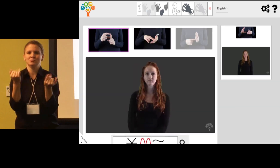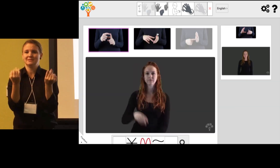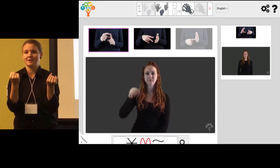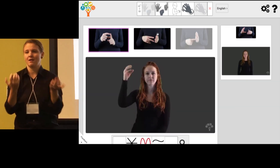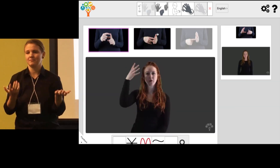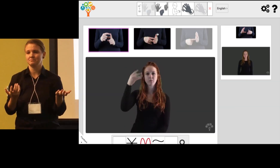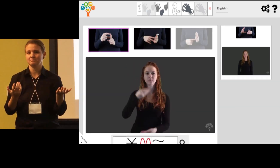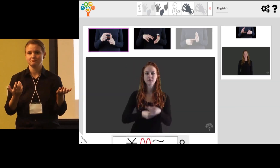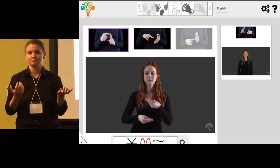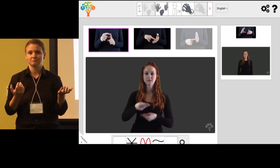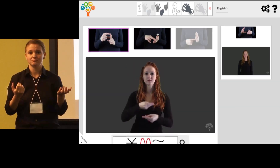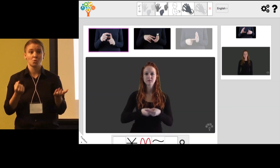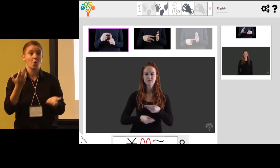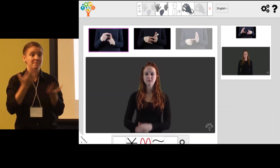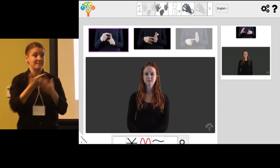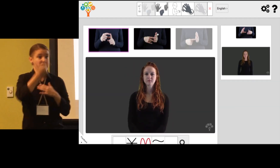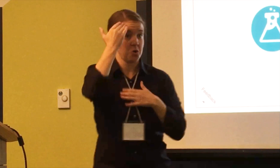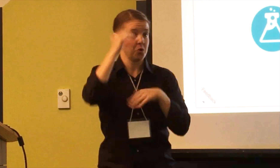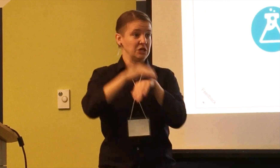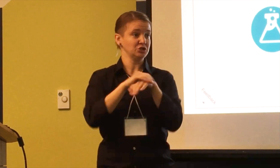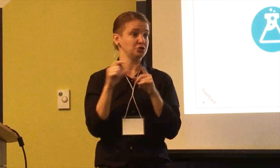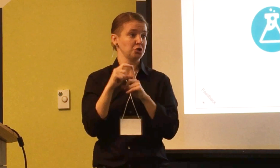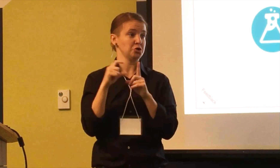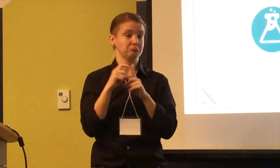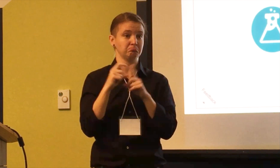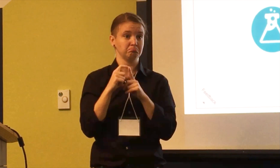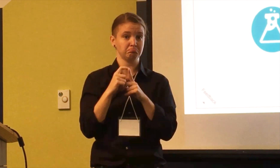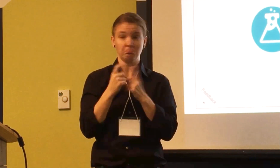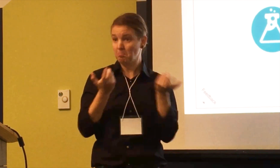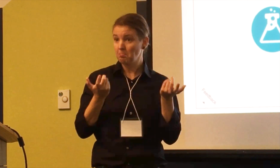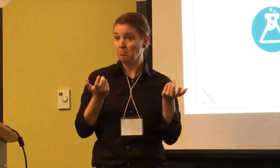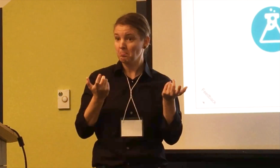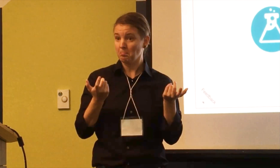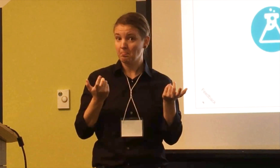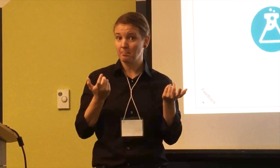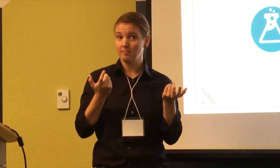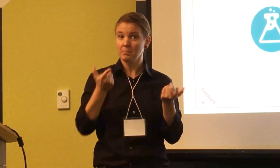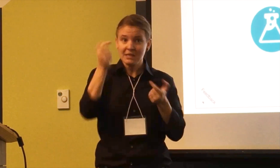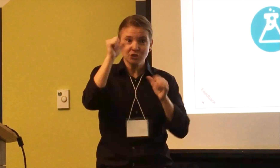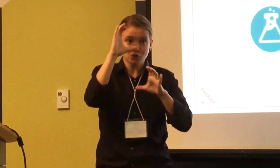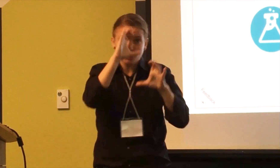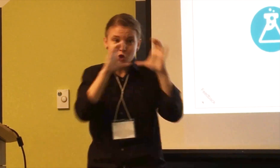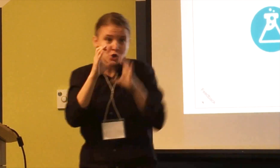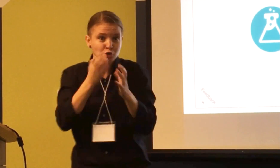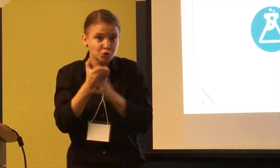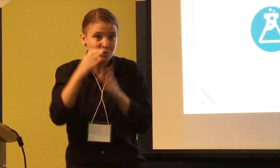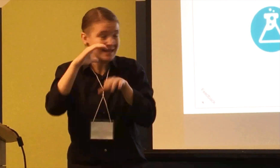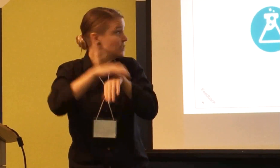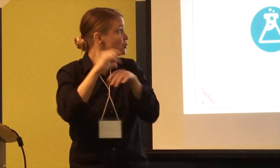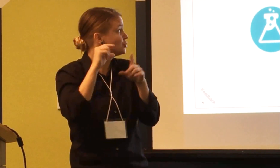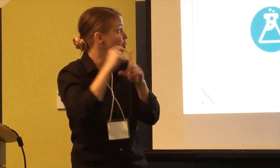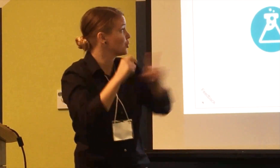So you can search for a term in your language if you're searching for an ASL sign using